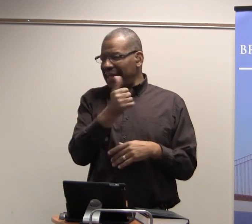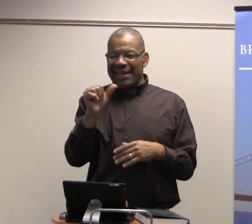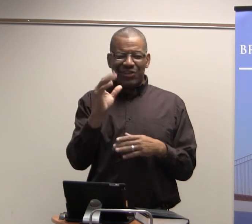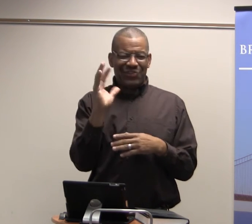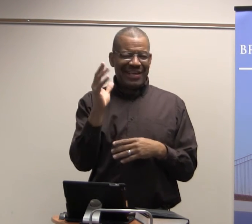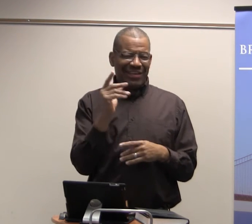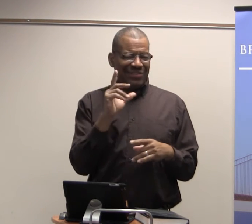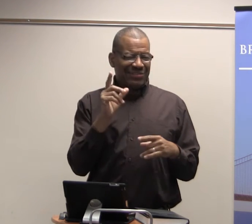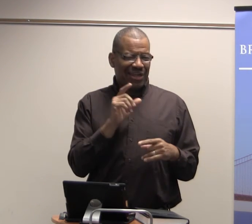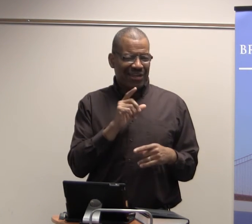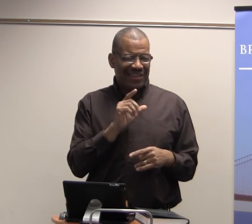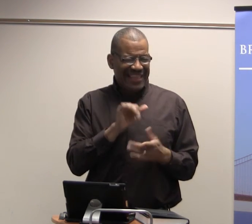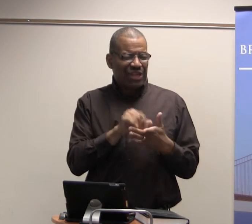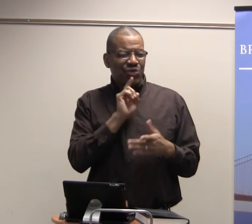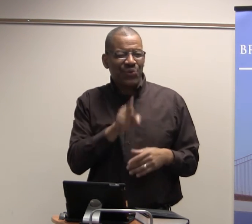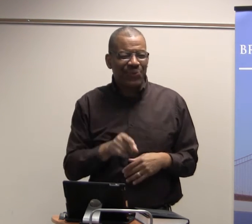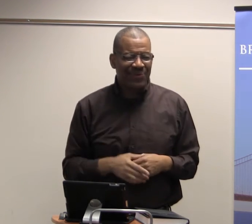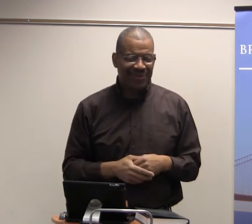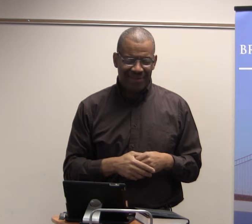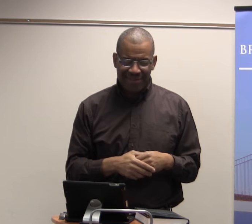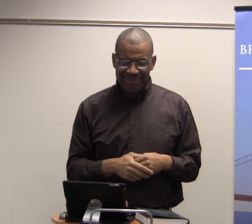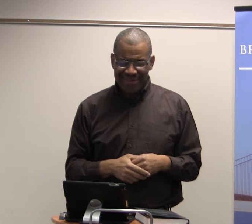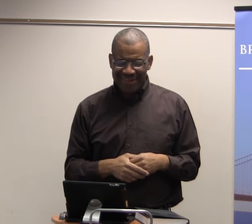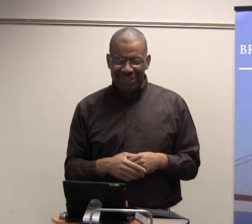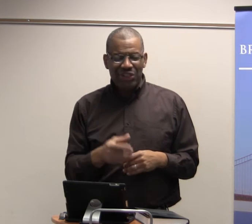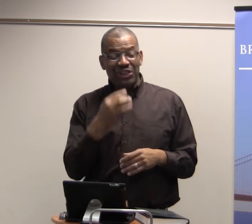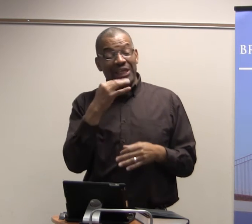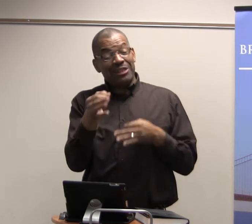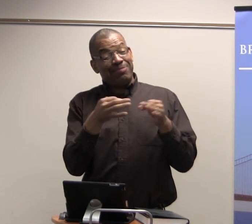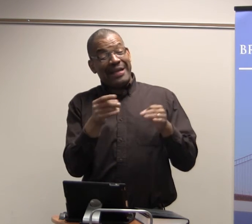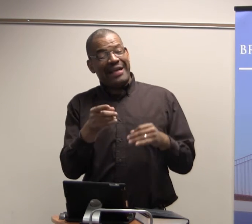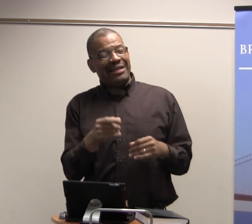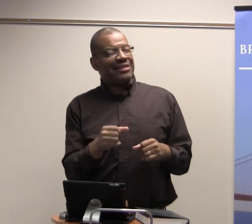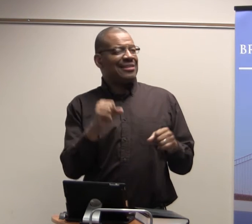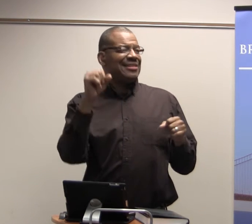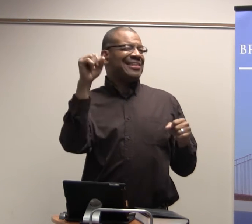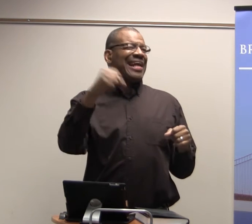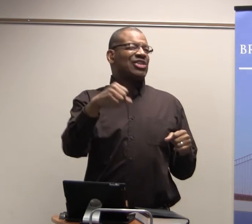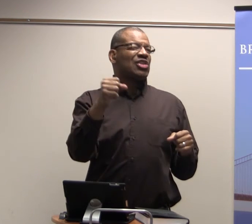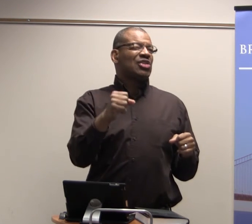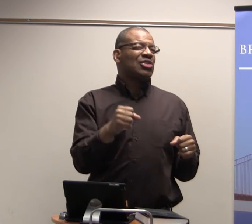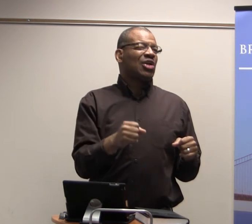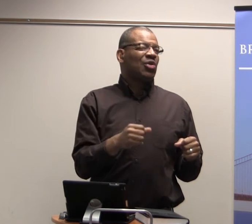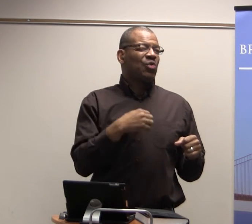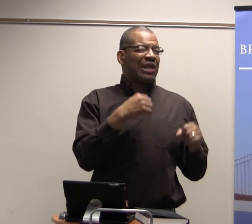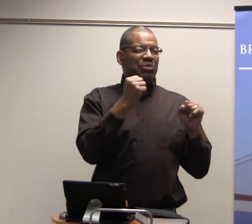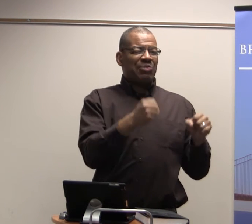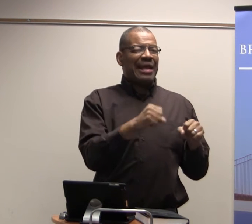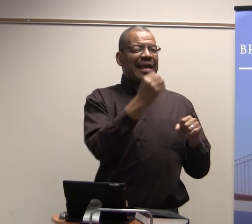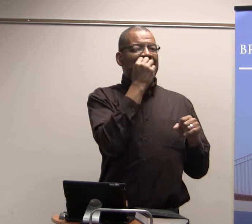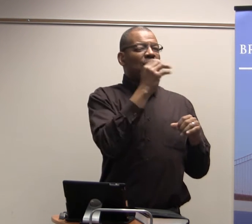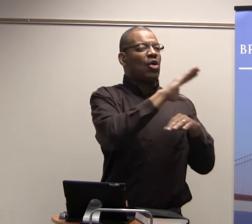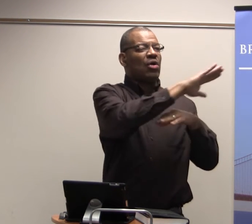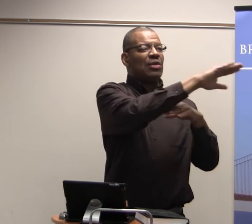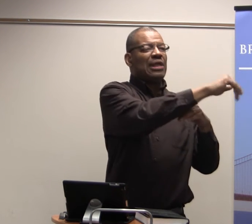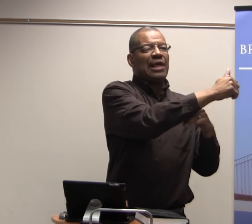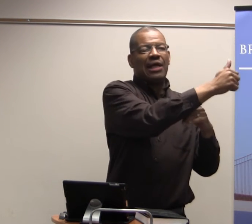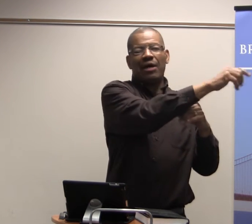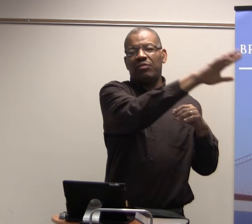Any tree? Is that true? She explained, yes, We can make eat of